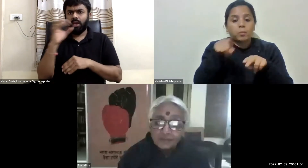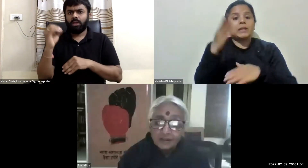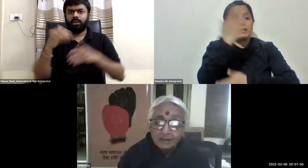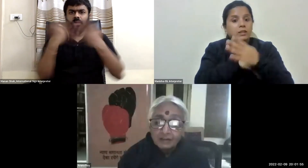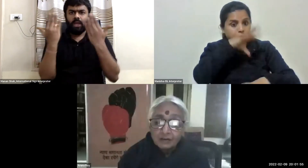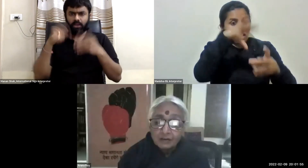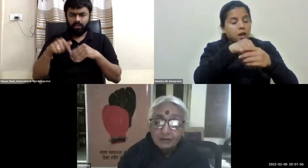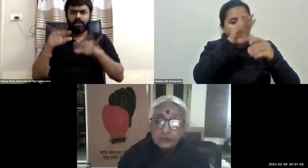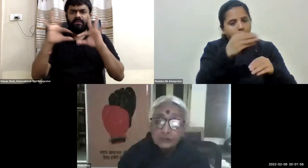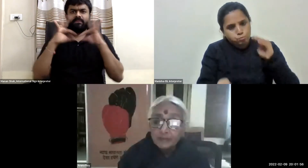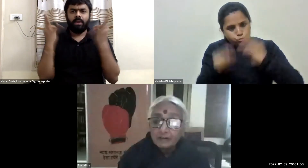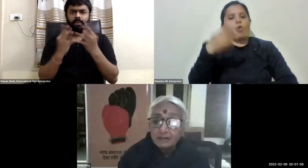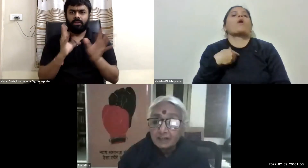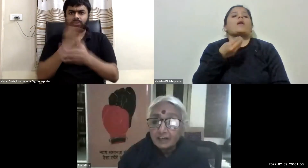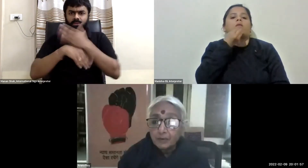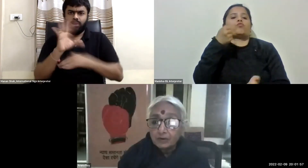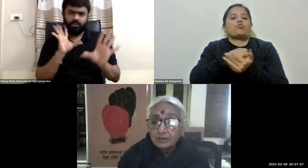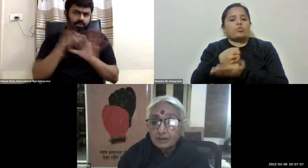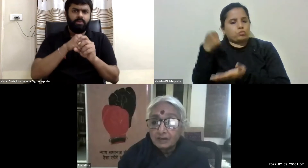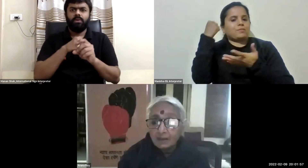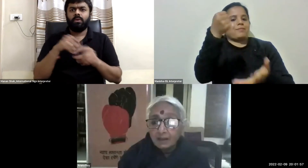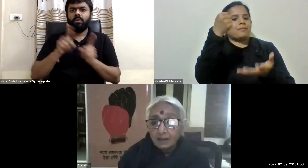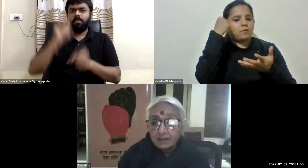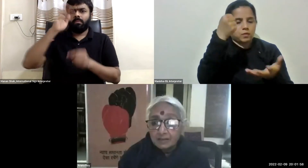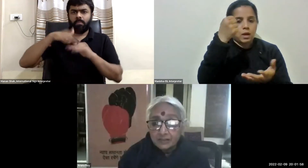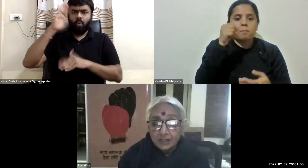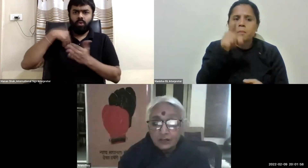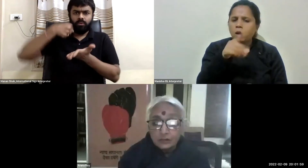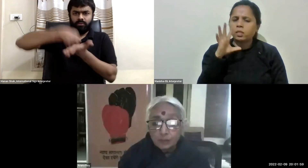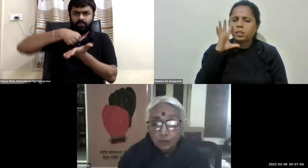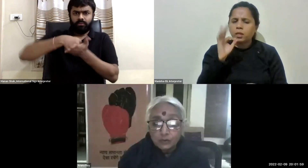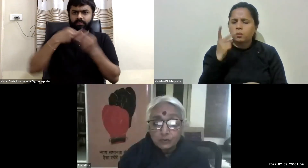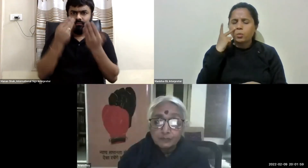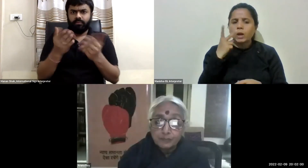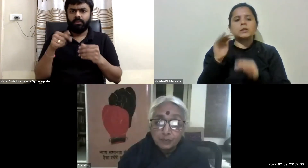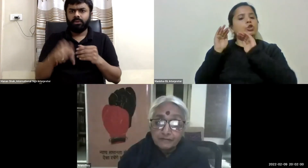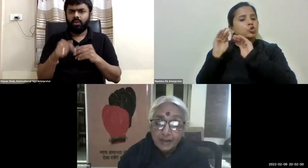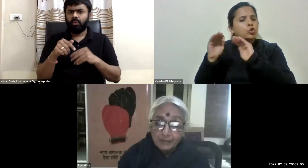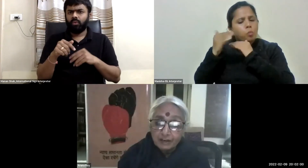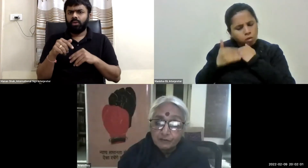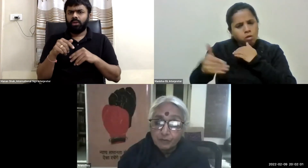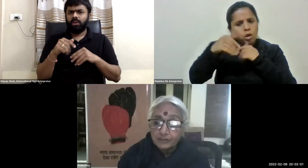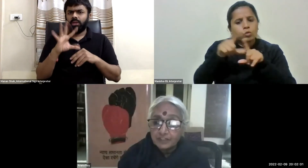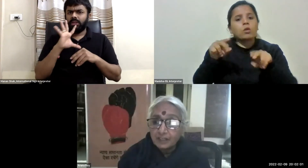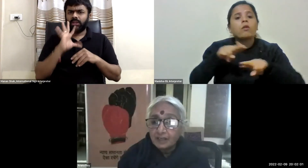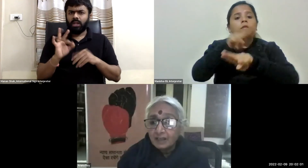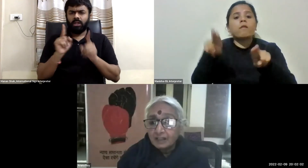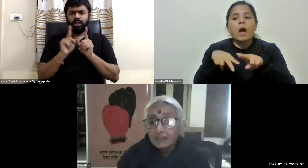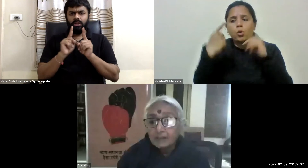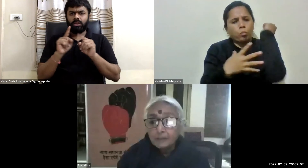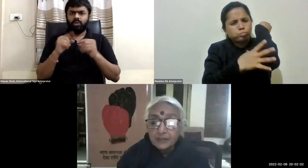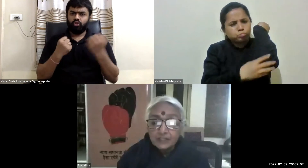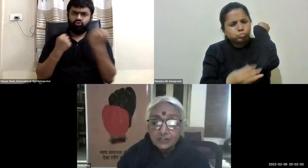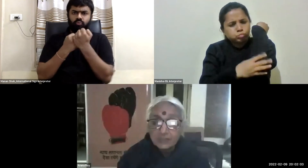disabilities. While this could have been critically important, sustained support to pull a family out of poverty,